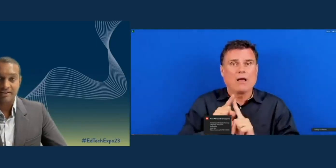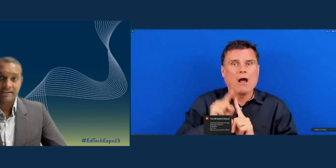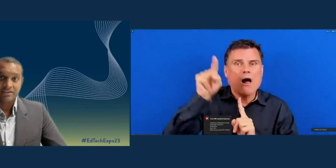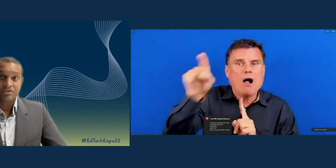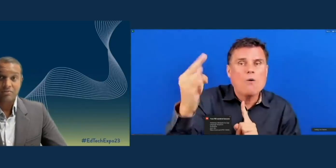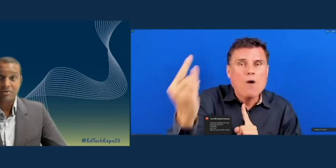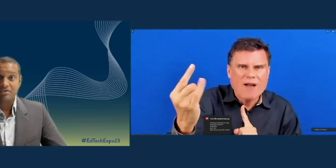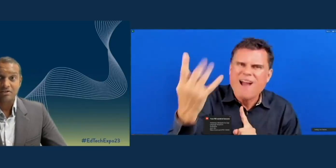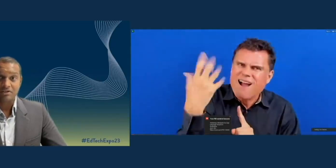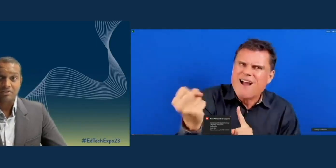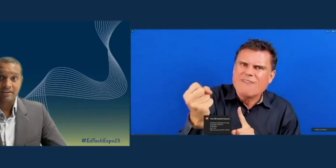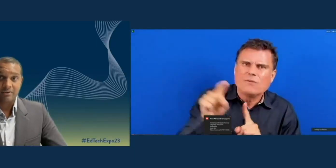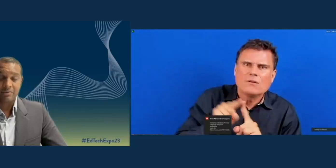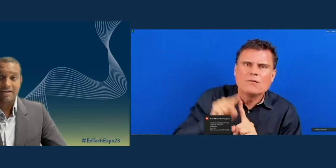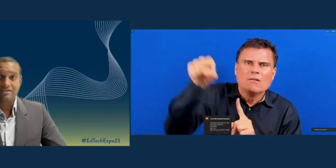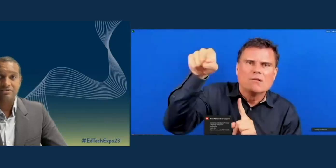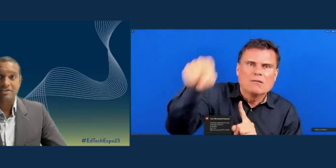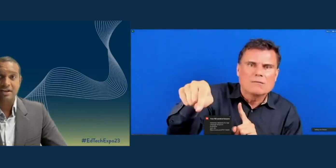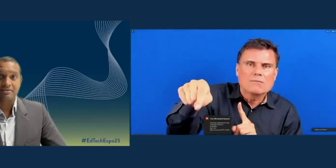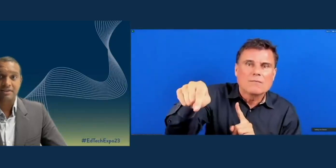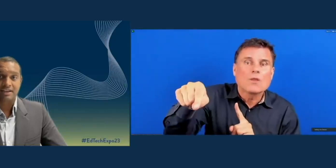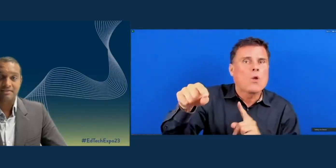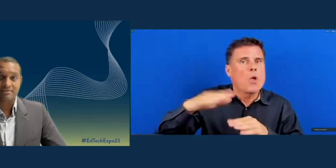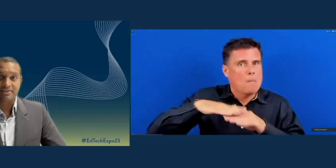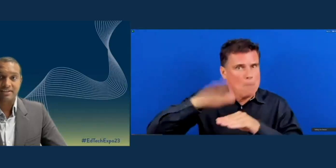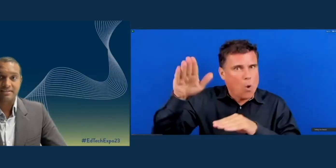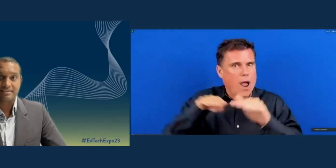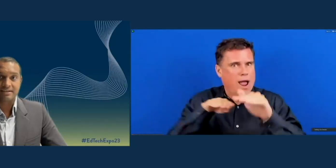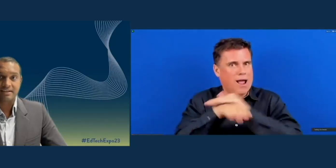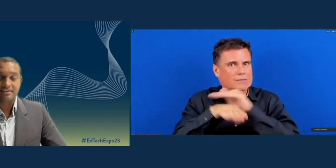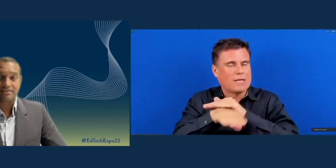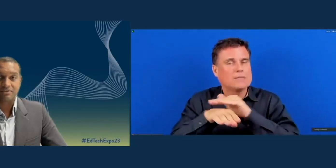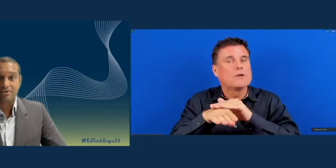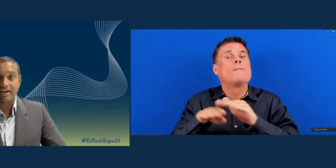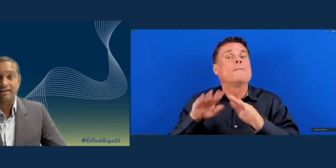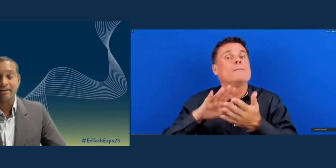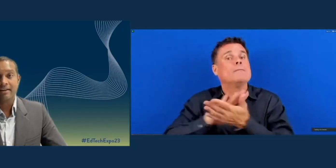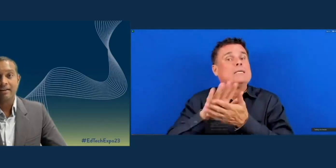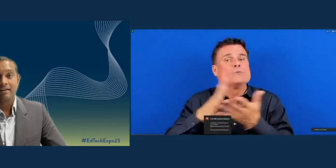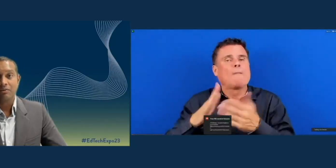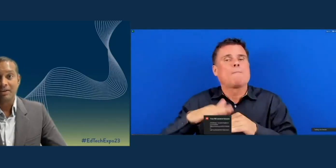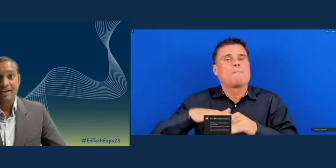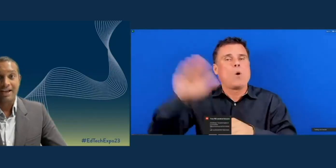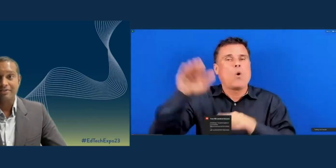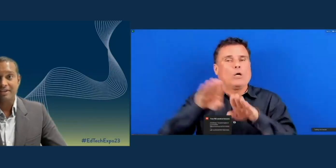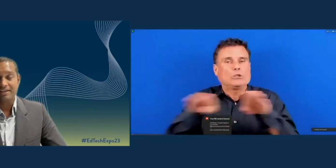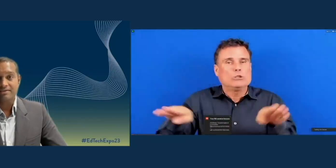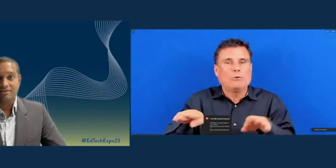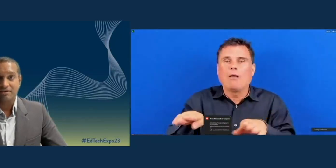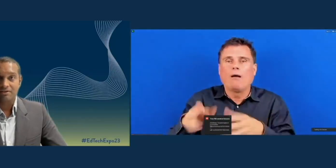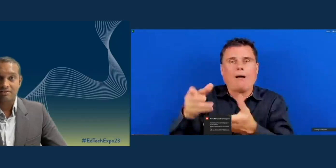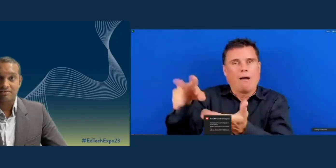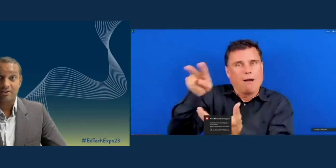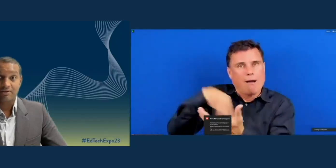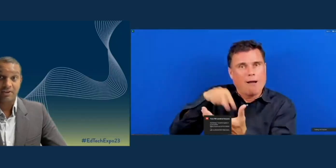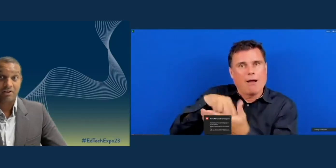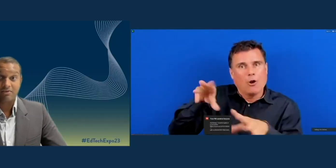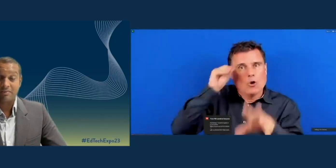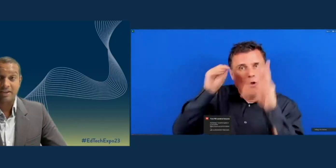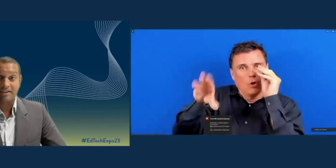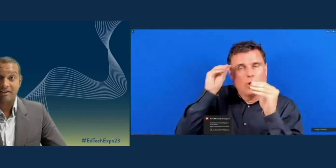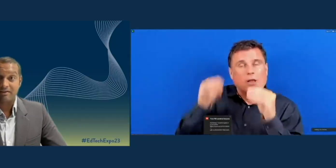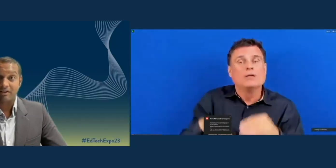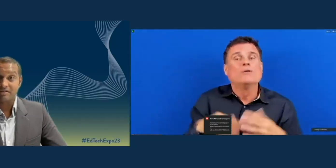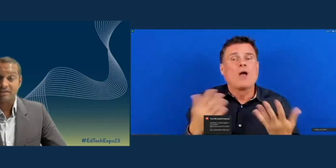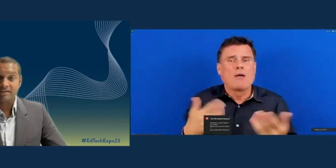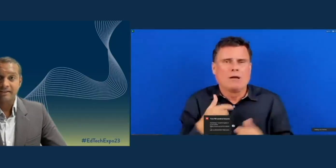on. So much so that we managed to reach 100,000 devices in Ukraine within 100 days of the conflict